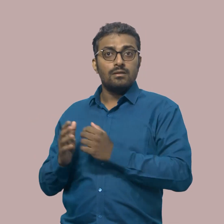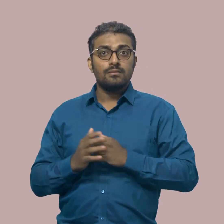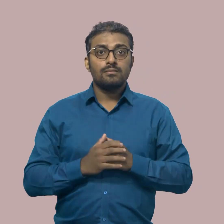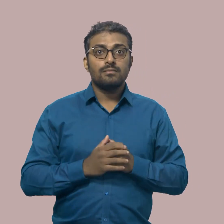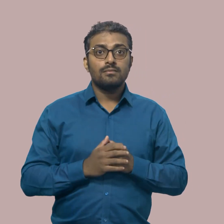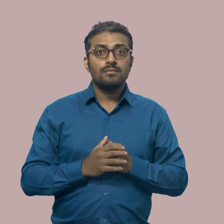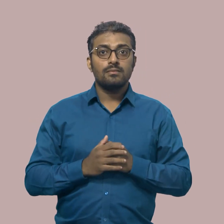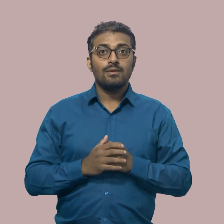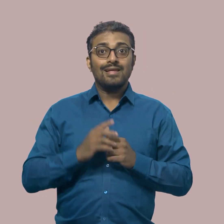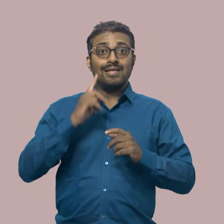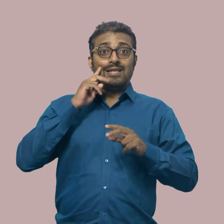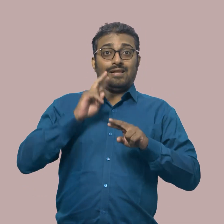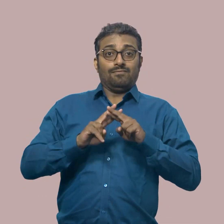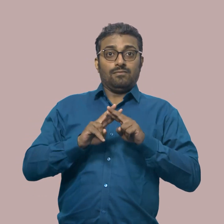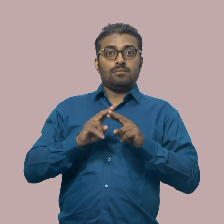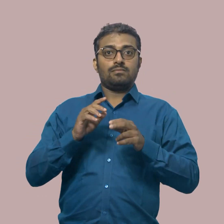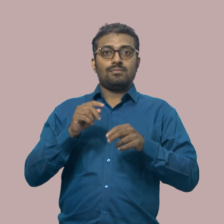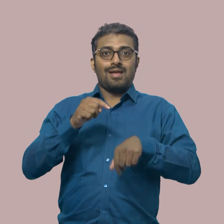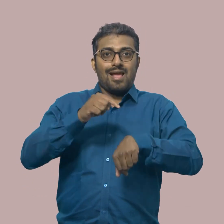the presented